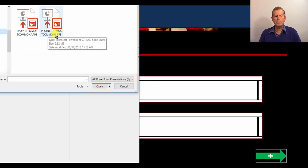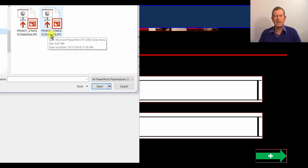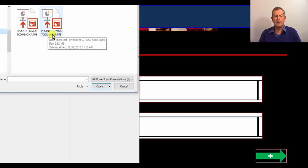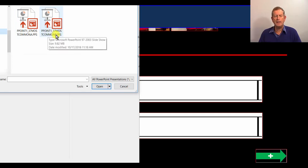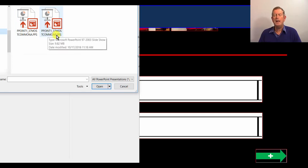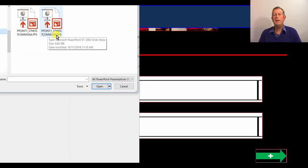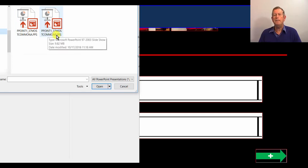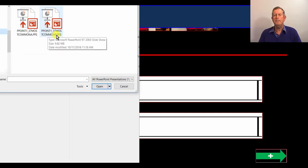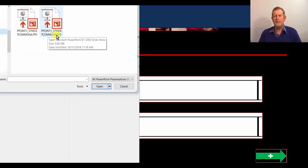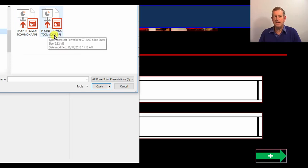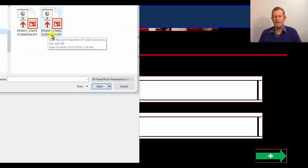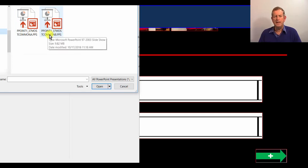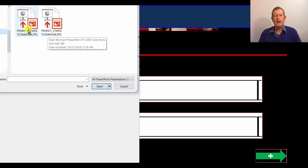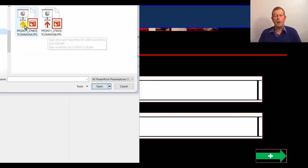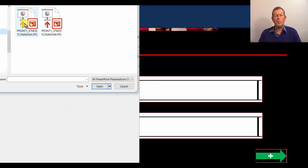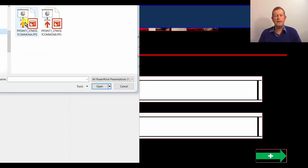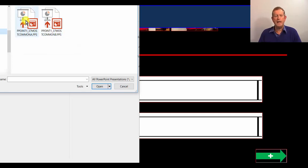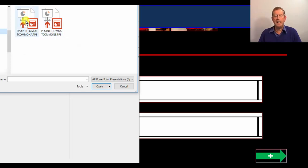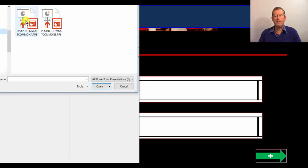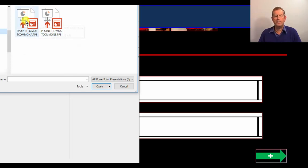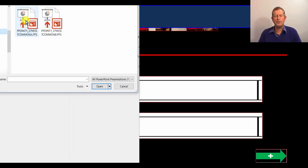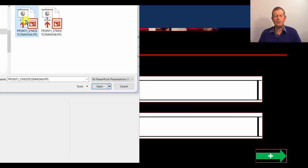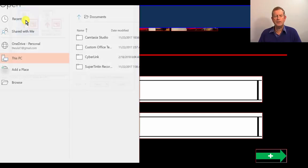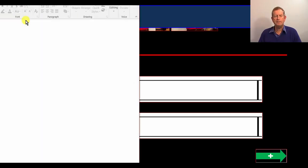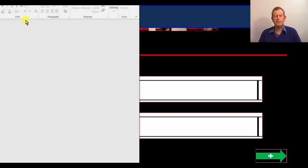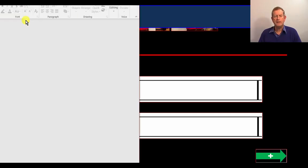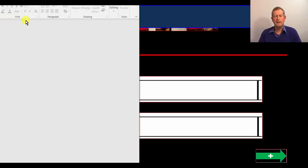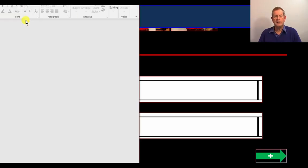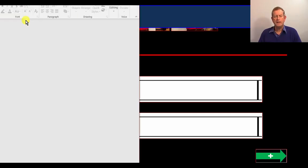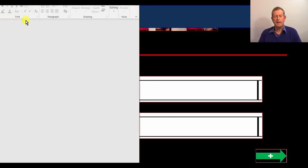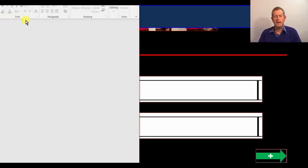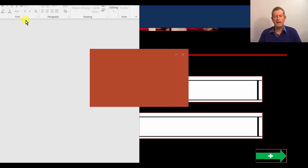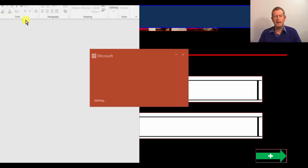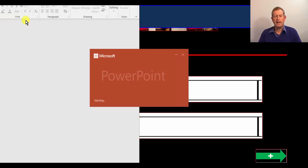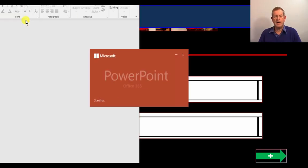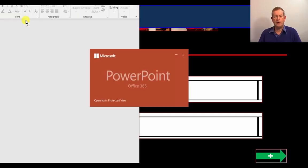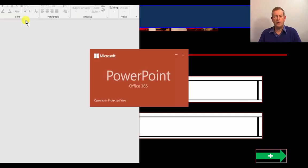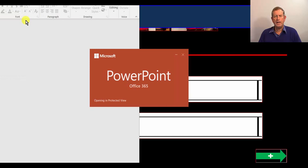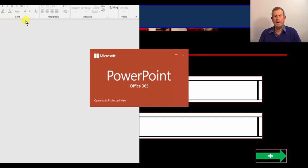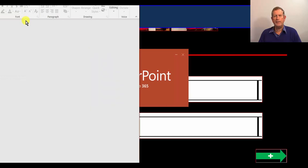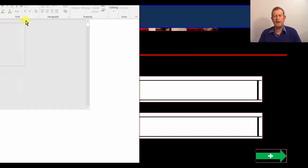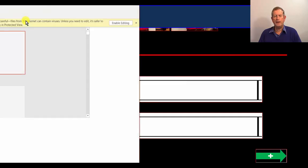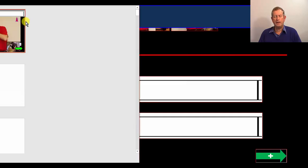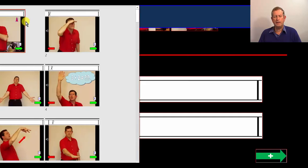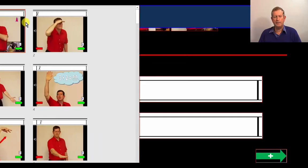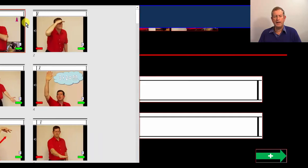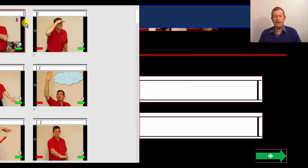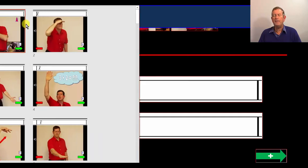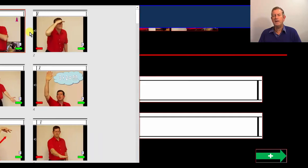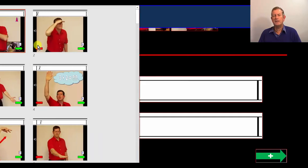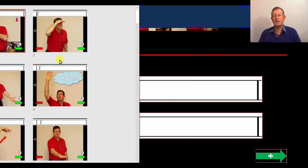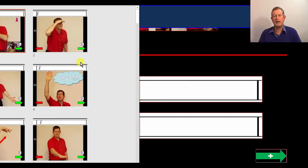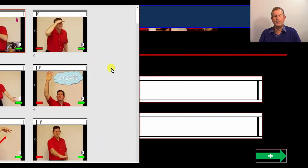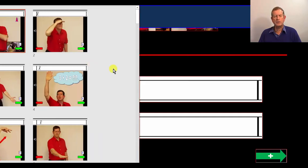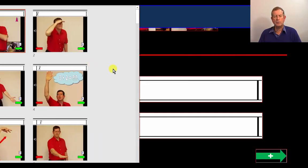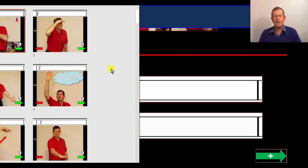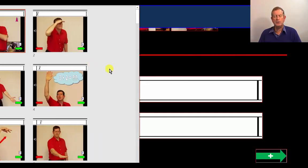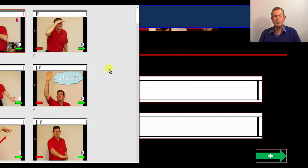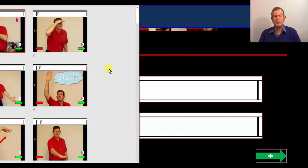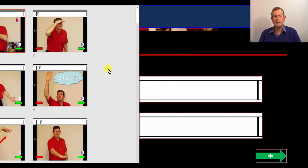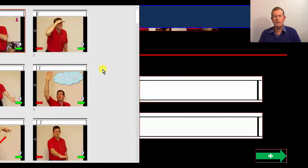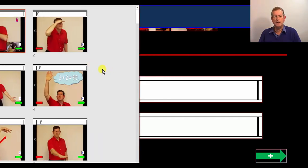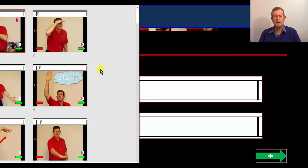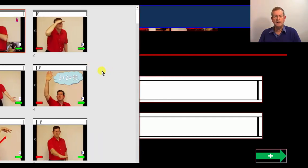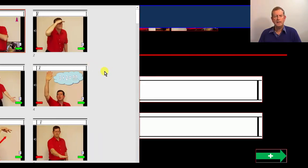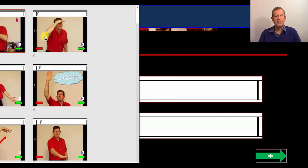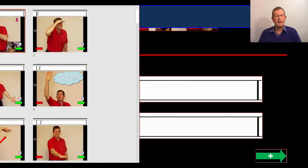is Most Common B. I'll open A first, and I have it located on it'll be on the left-hand side of my screen, as you